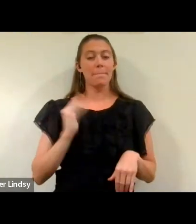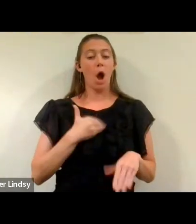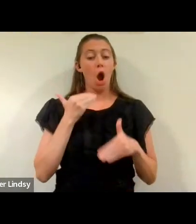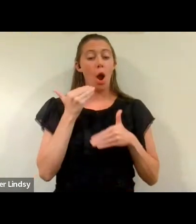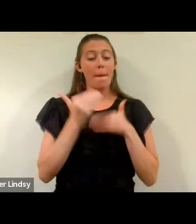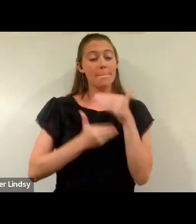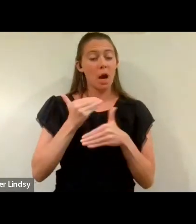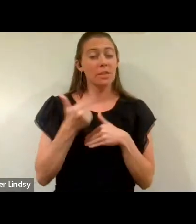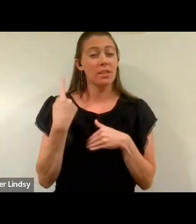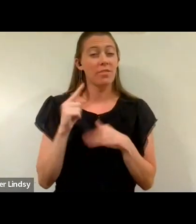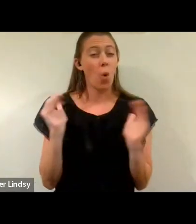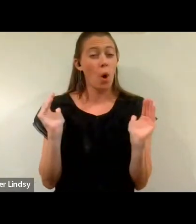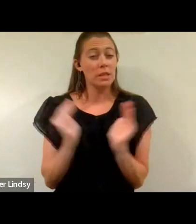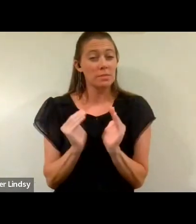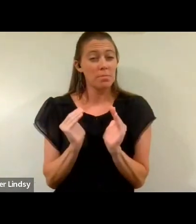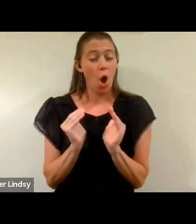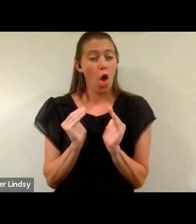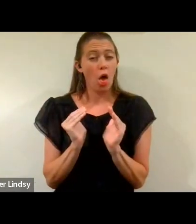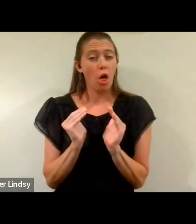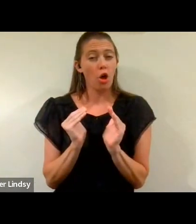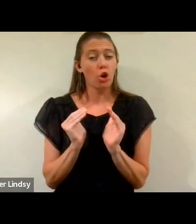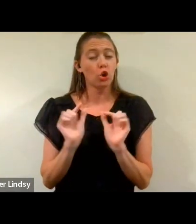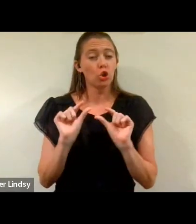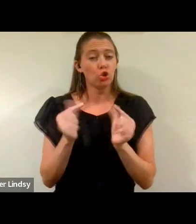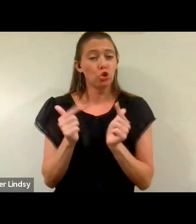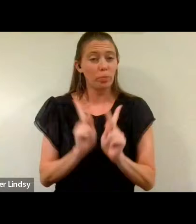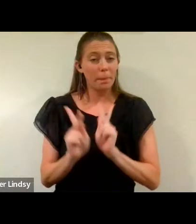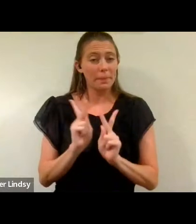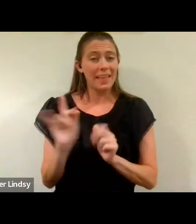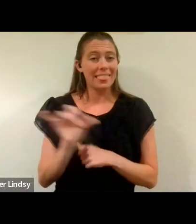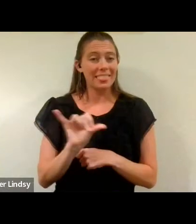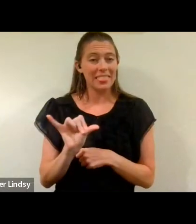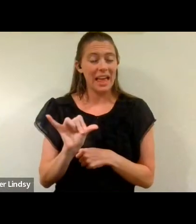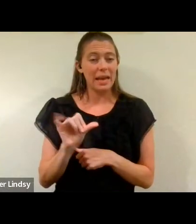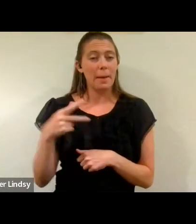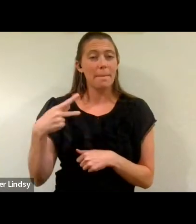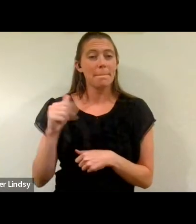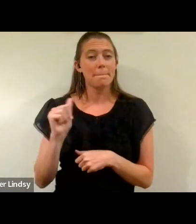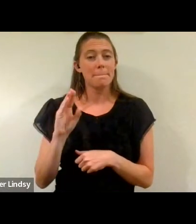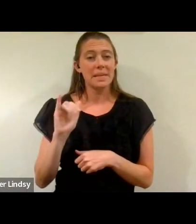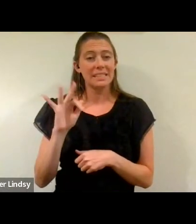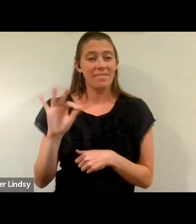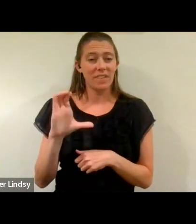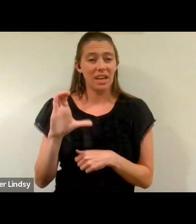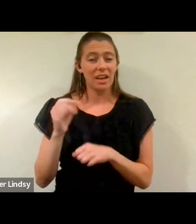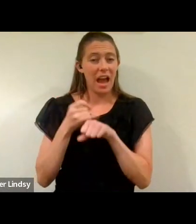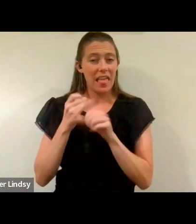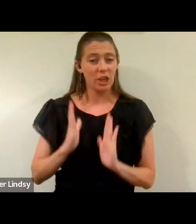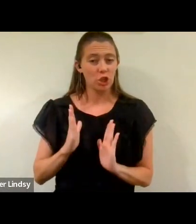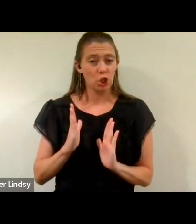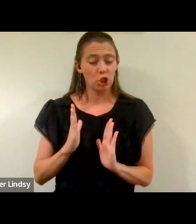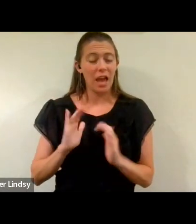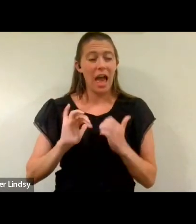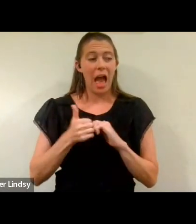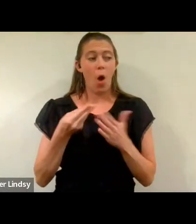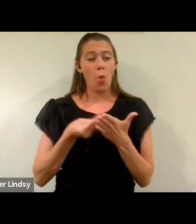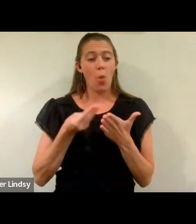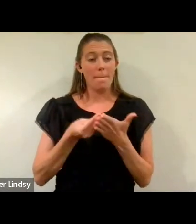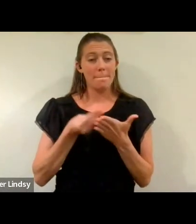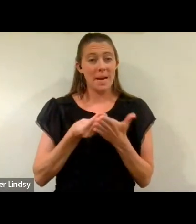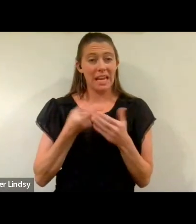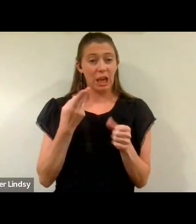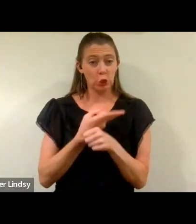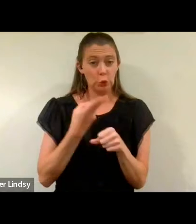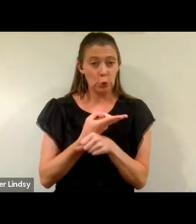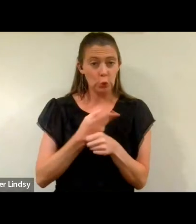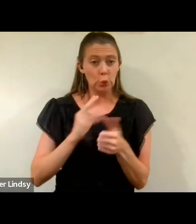and the way these funding are being distributed and funded, I have to say that we have been very fortunate